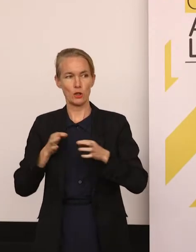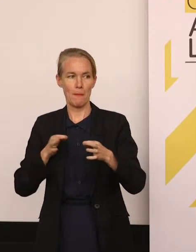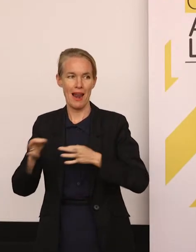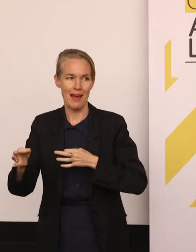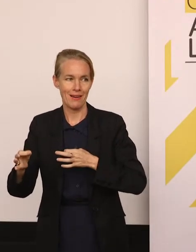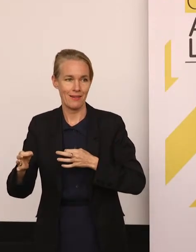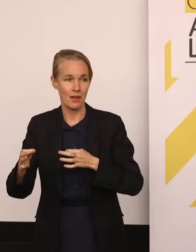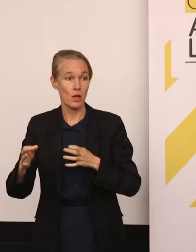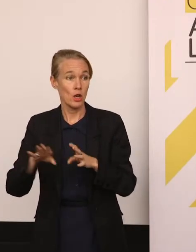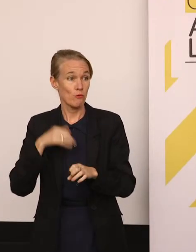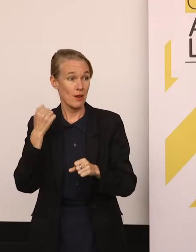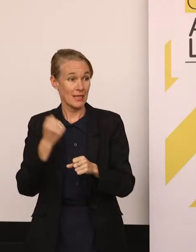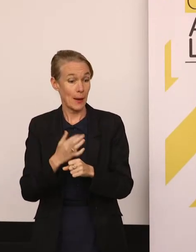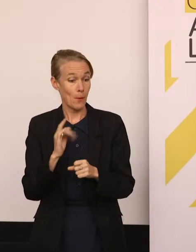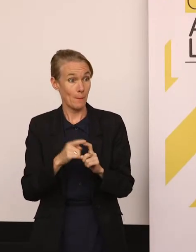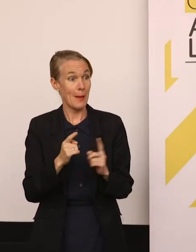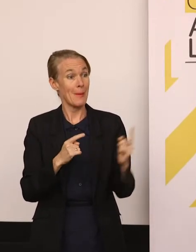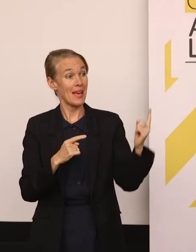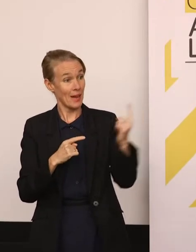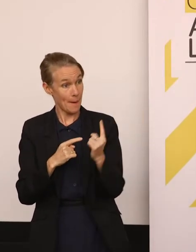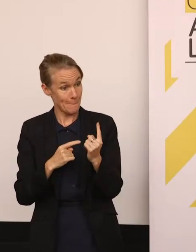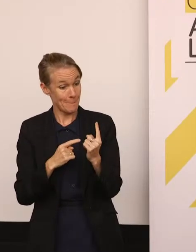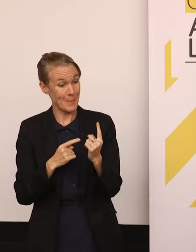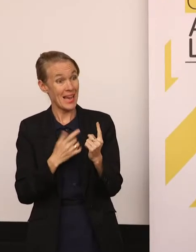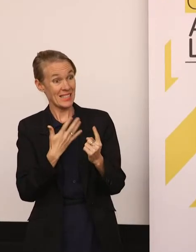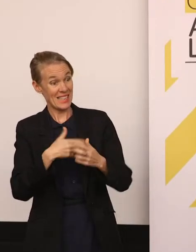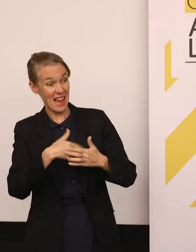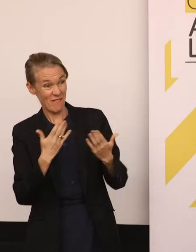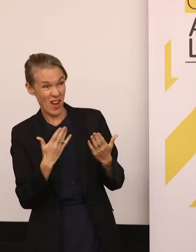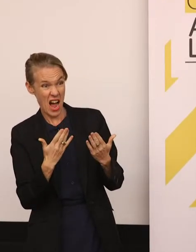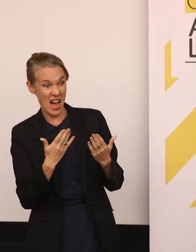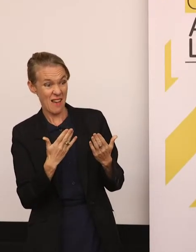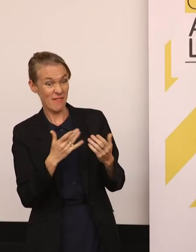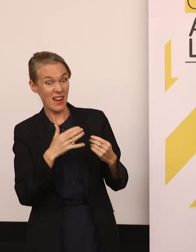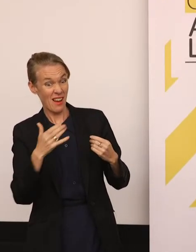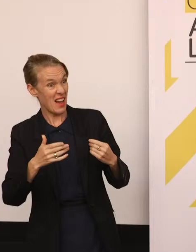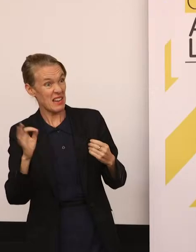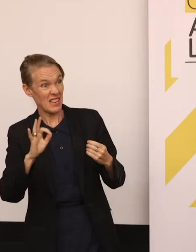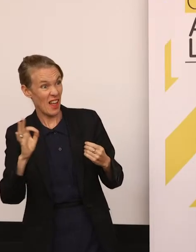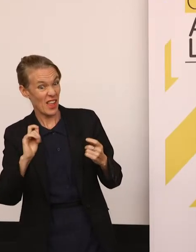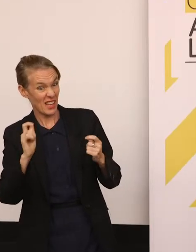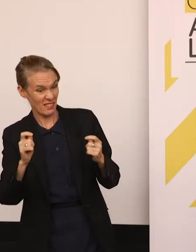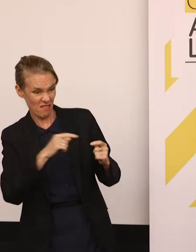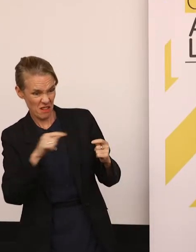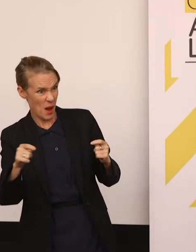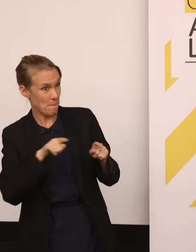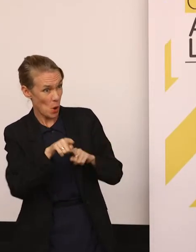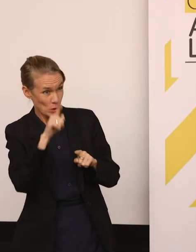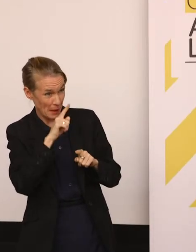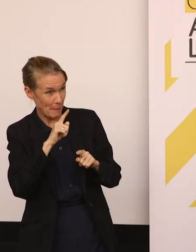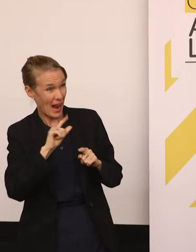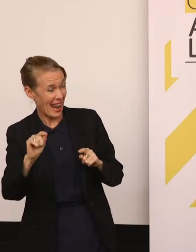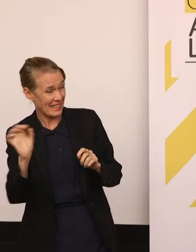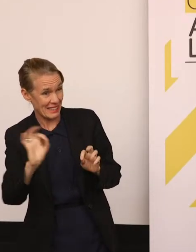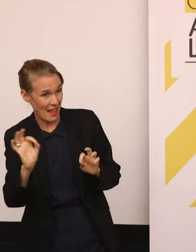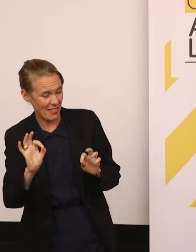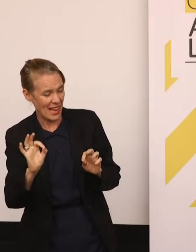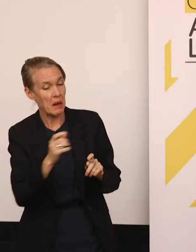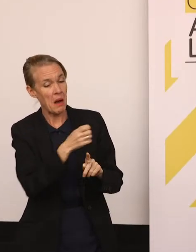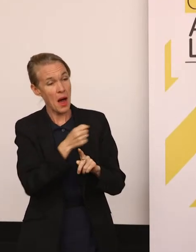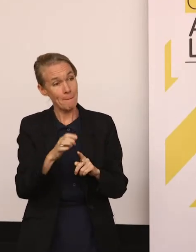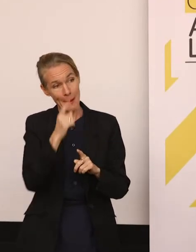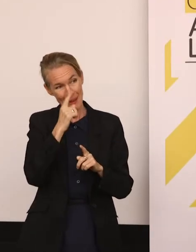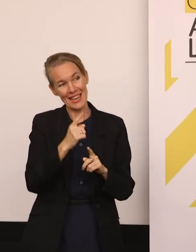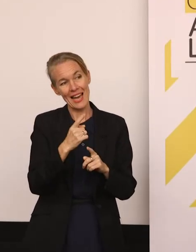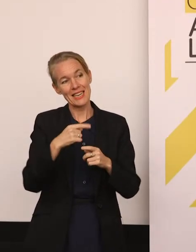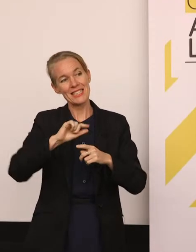self-isolation situation for the second 7-day period. Collecting this information will help inform decisions there, which will again increase our